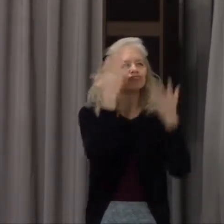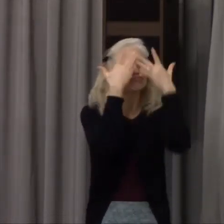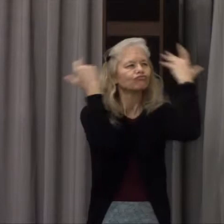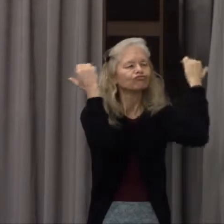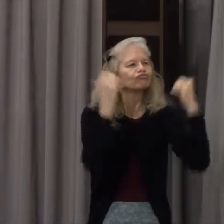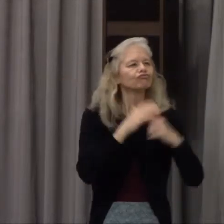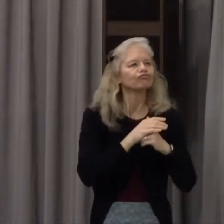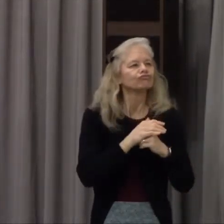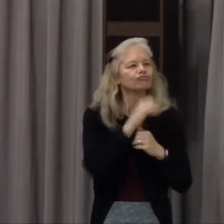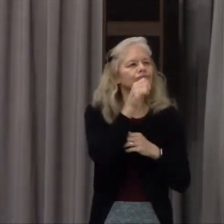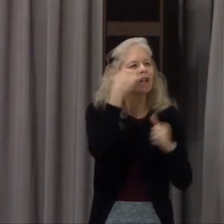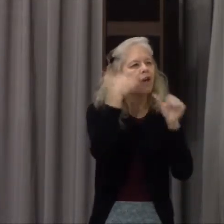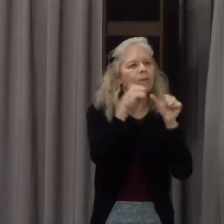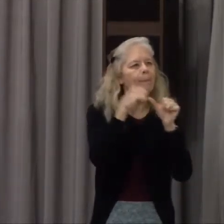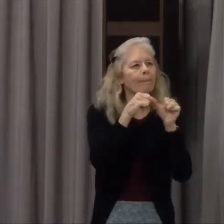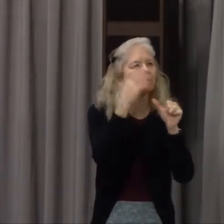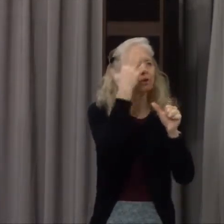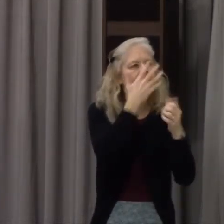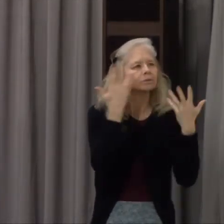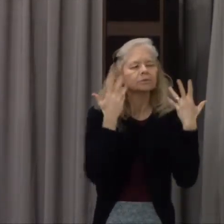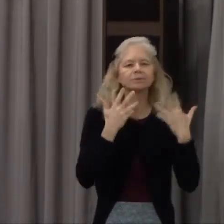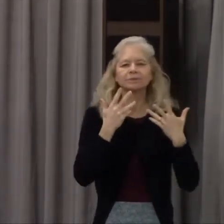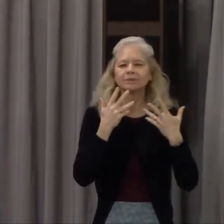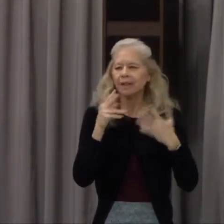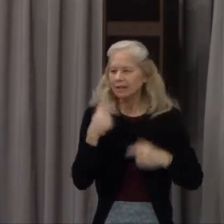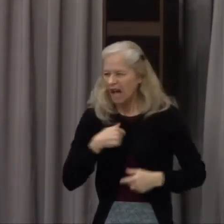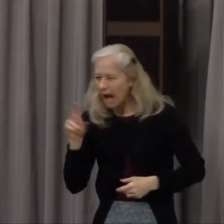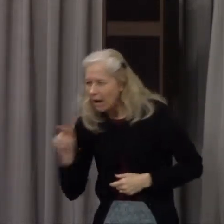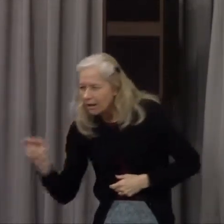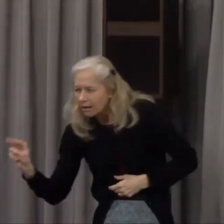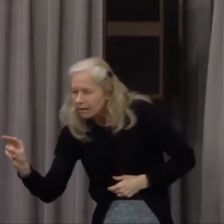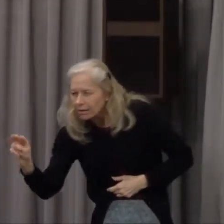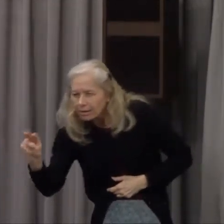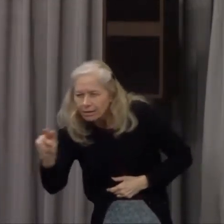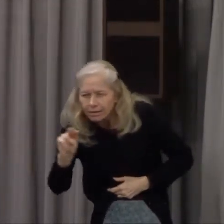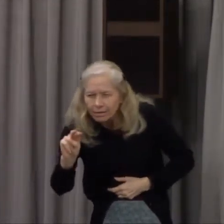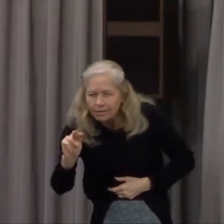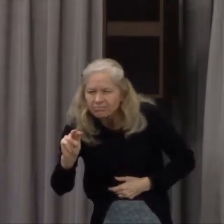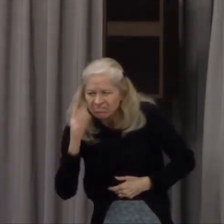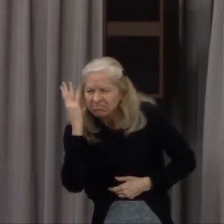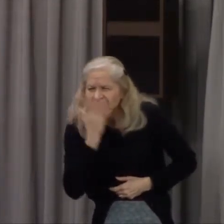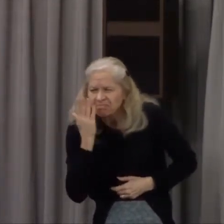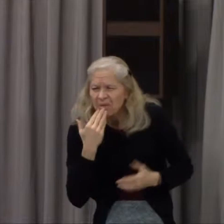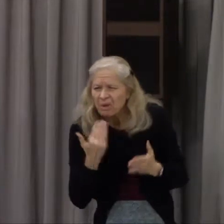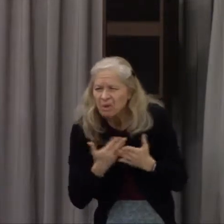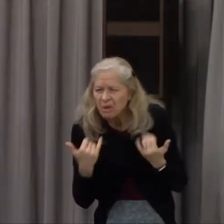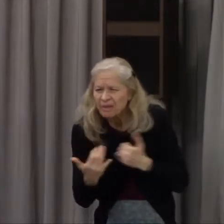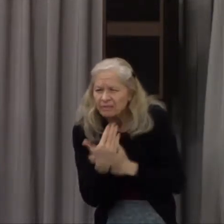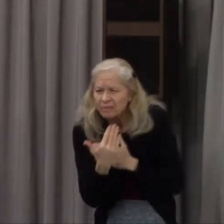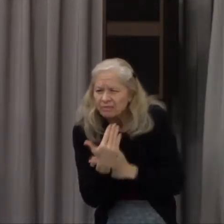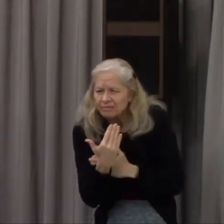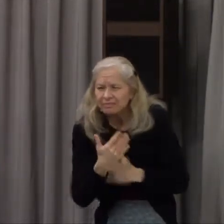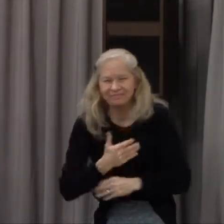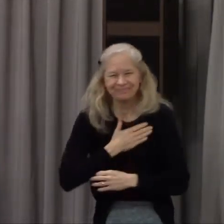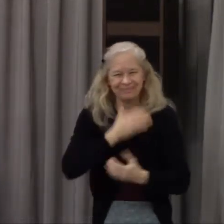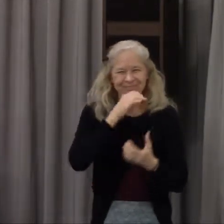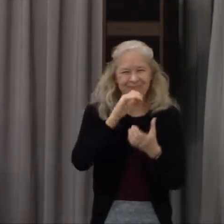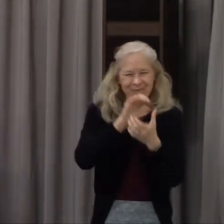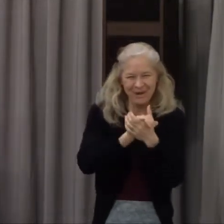You didn't take care of before you came here. I think you did a good job this morning. My wife reminds me sometimes, you know. She'll look at me and kind of raise her eyebrows and go,